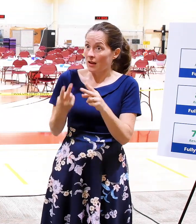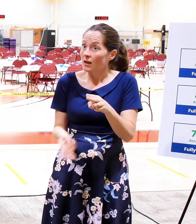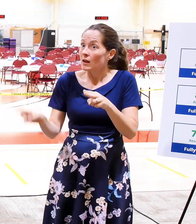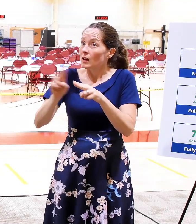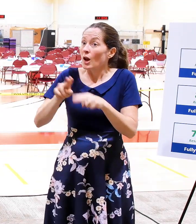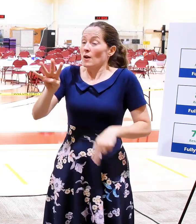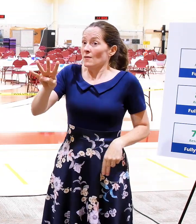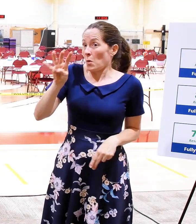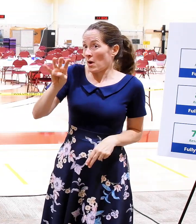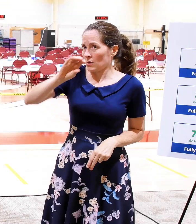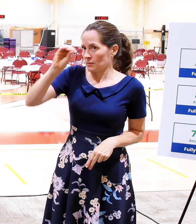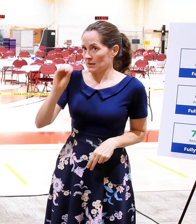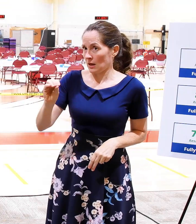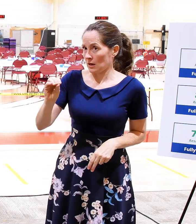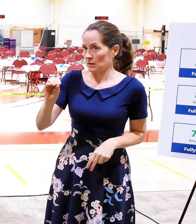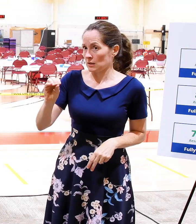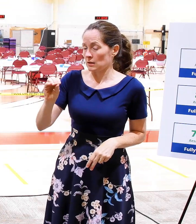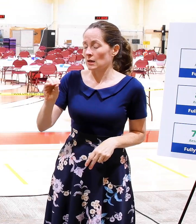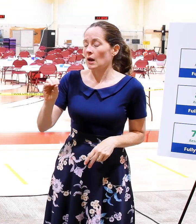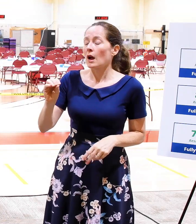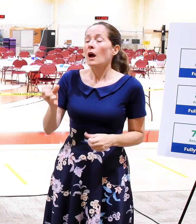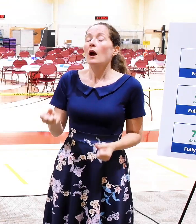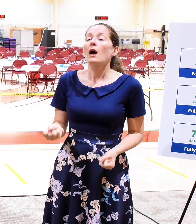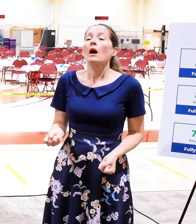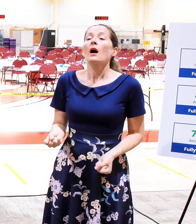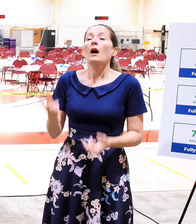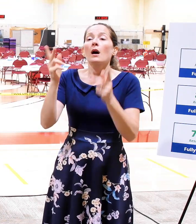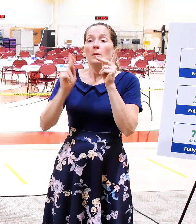rate has increased more than 500%.